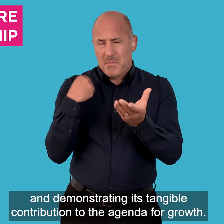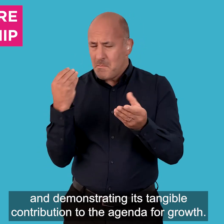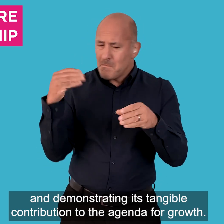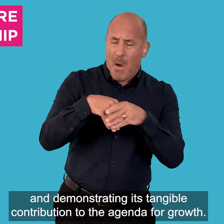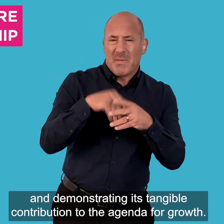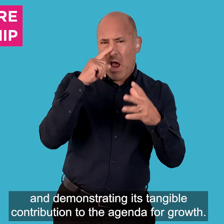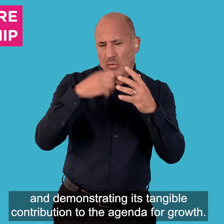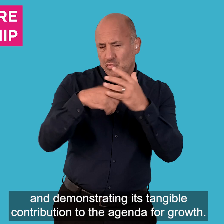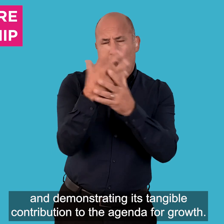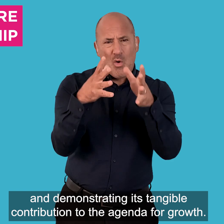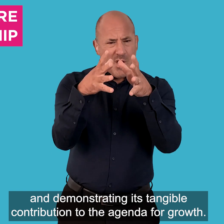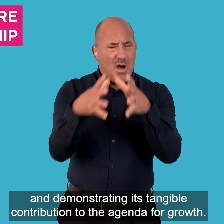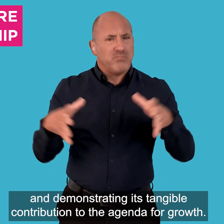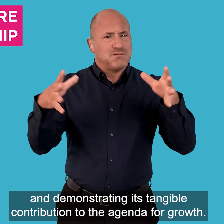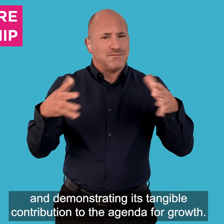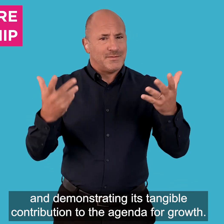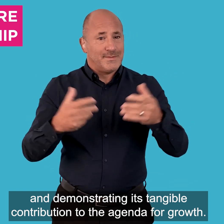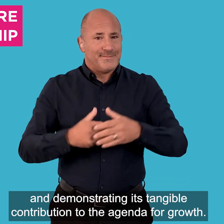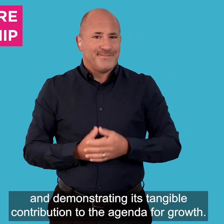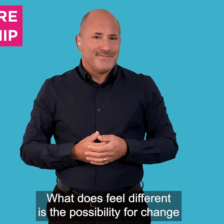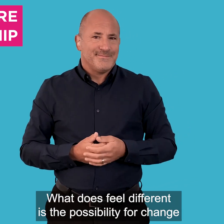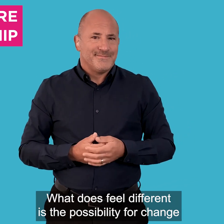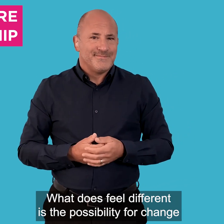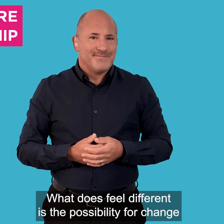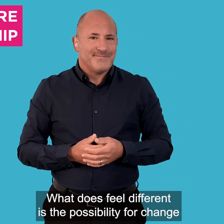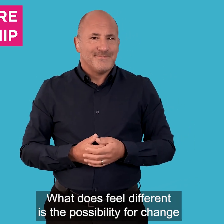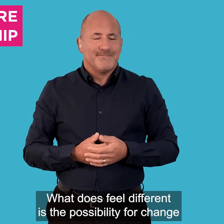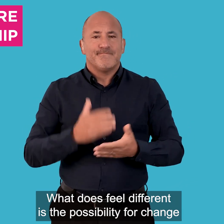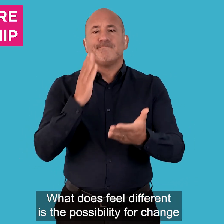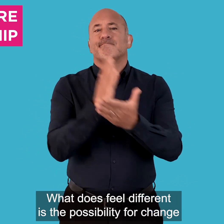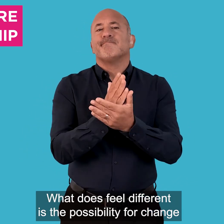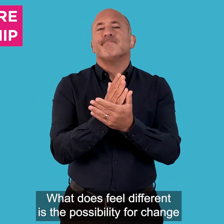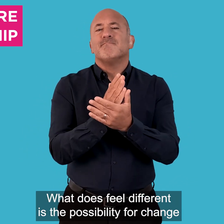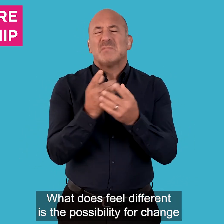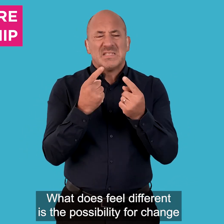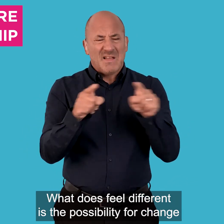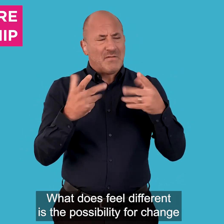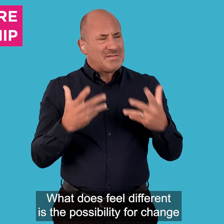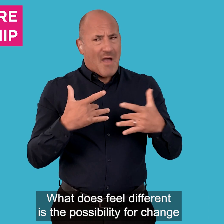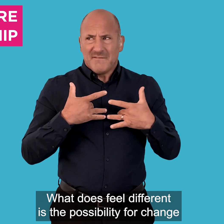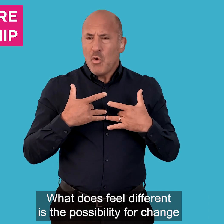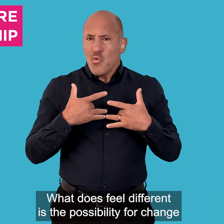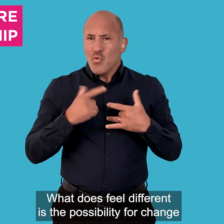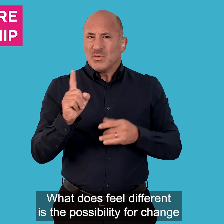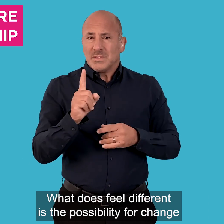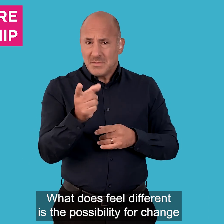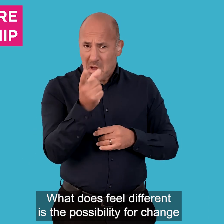and demonstrating its tangible contribution to the agenda for growth. What does feel different is the possibility for